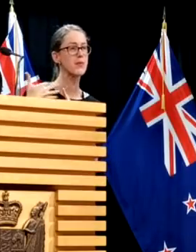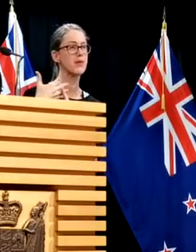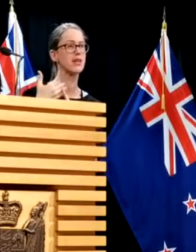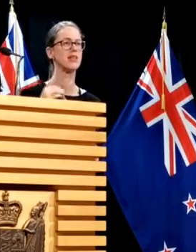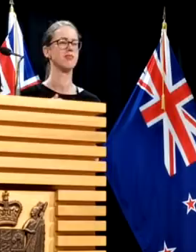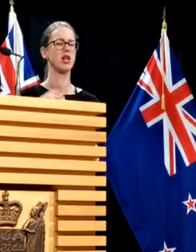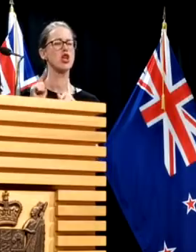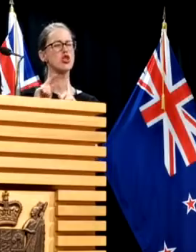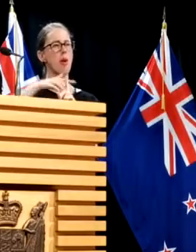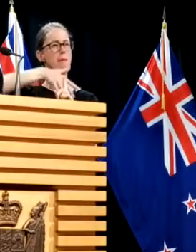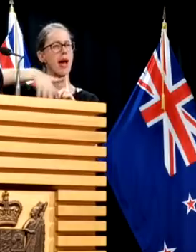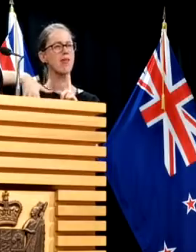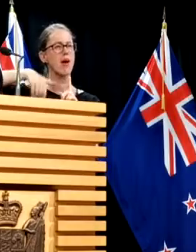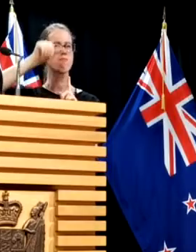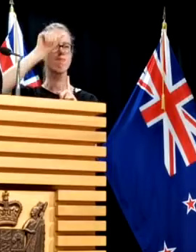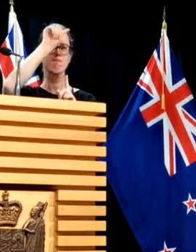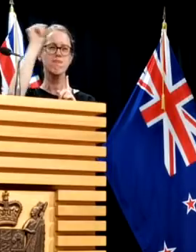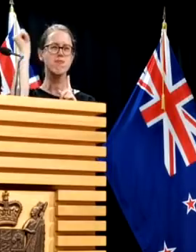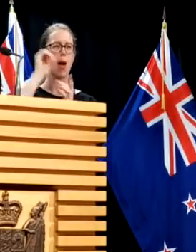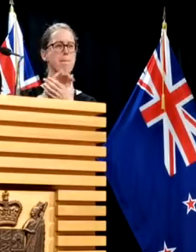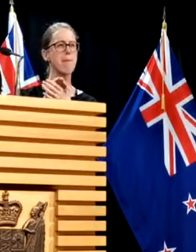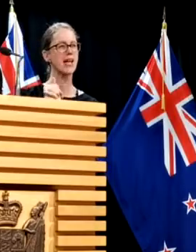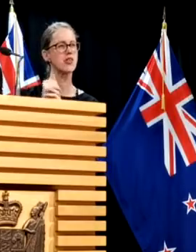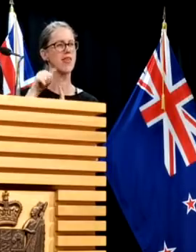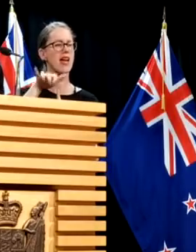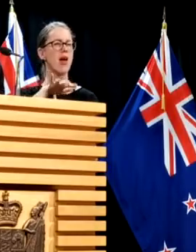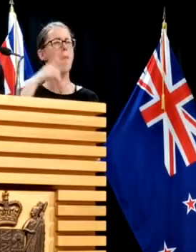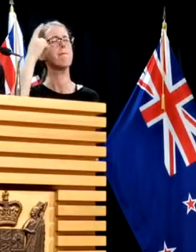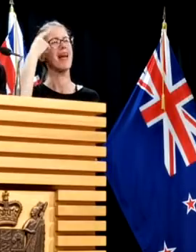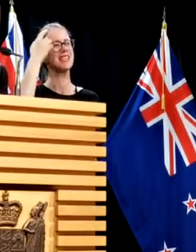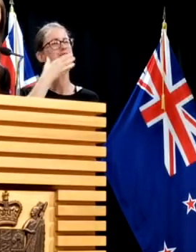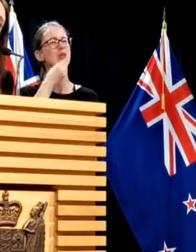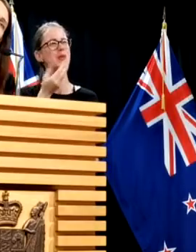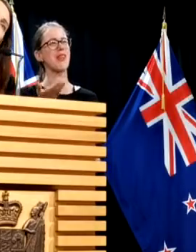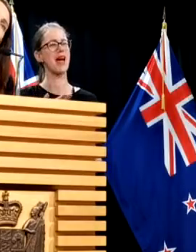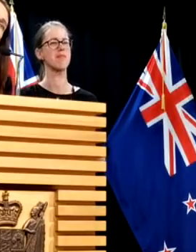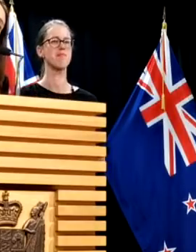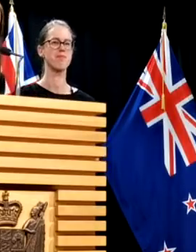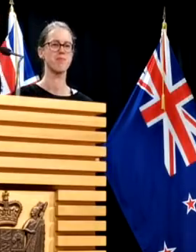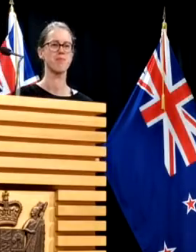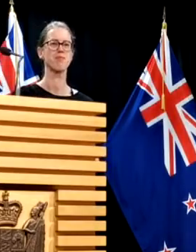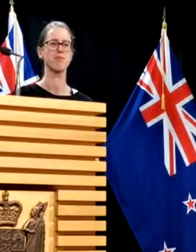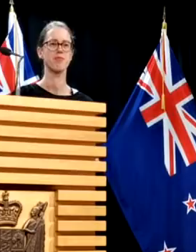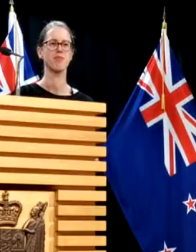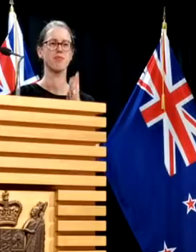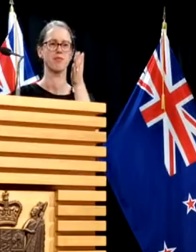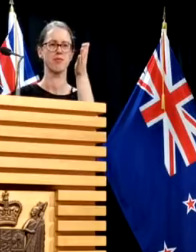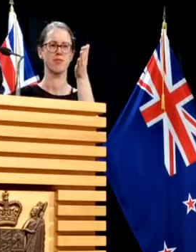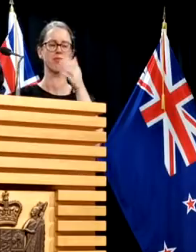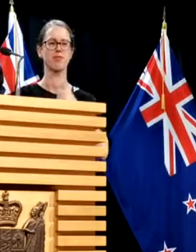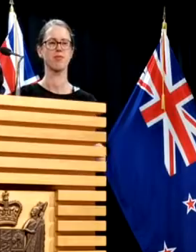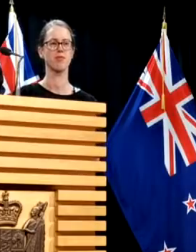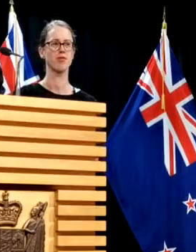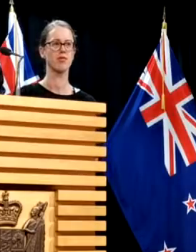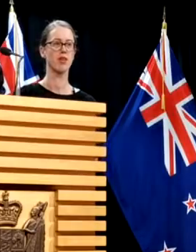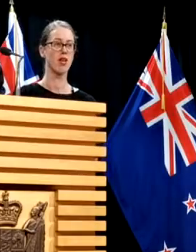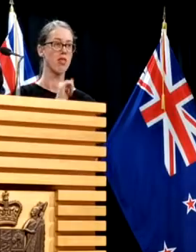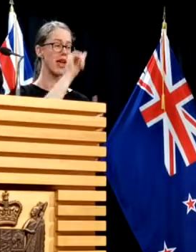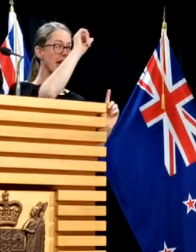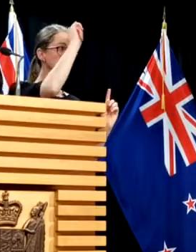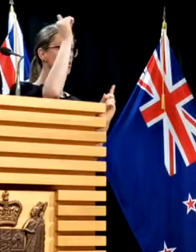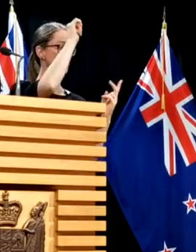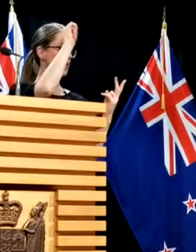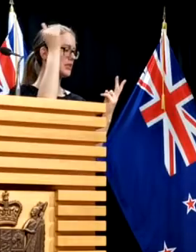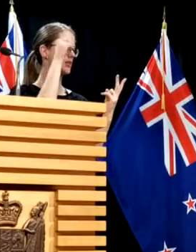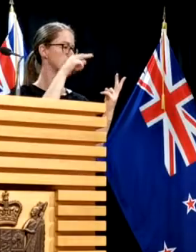is where some of her background and passion sits, it makes sense that we use that too. Given that Given the expertise that you want to lean on, though, why not